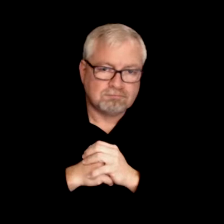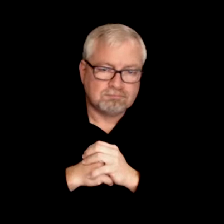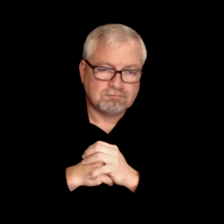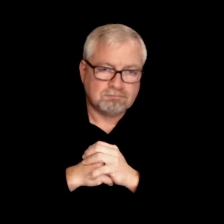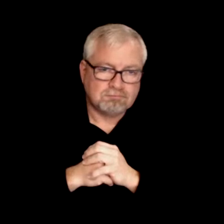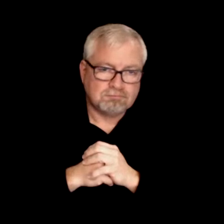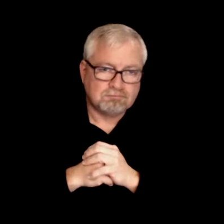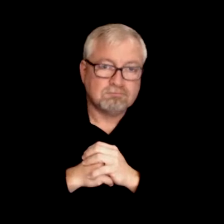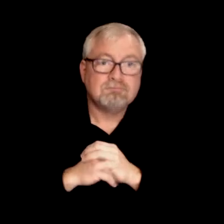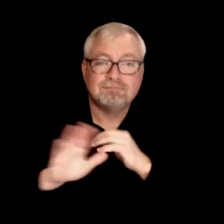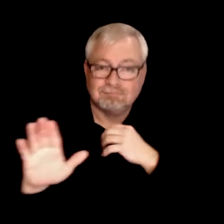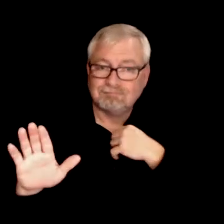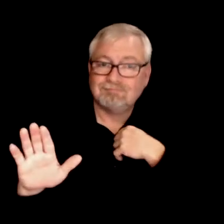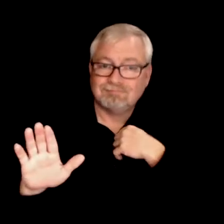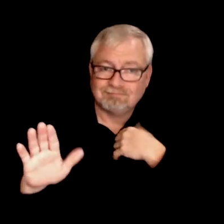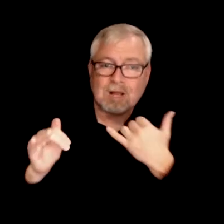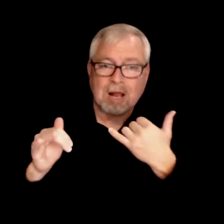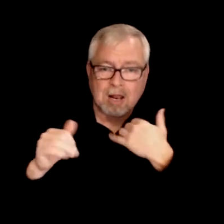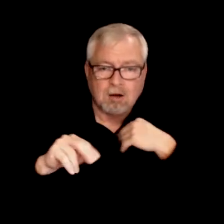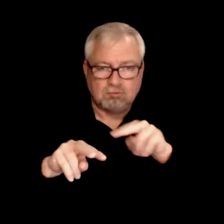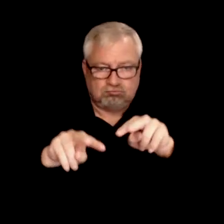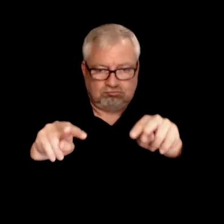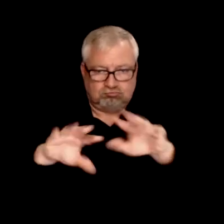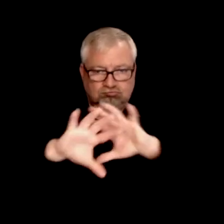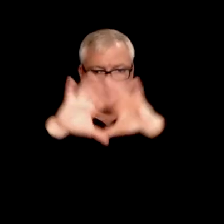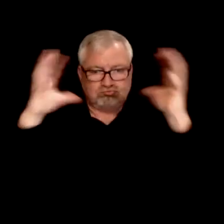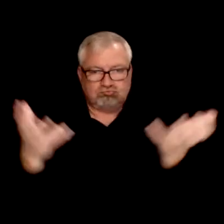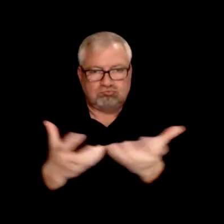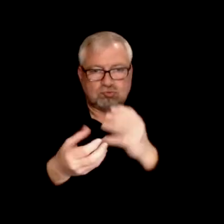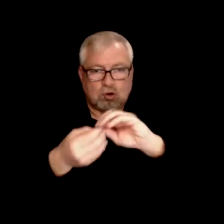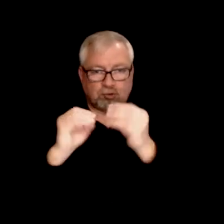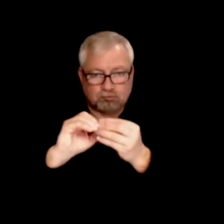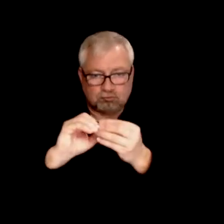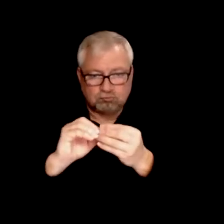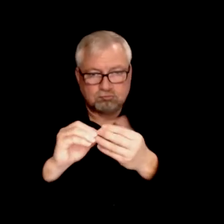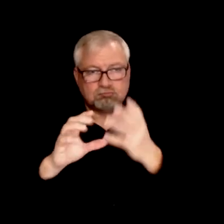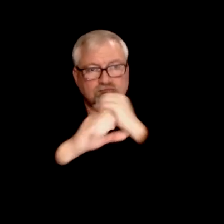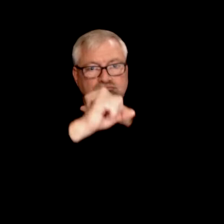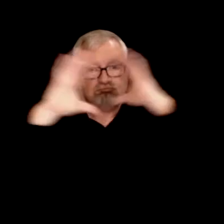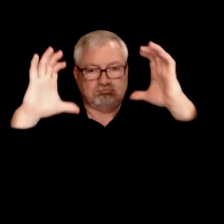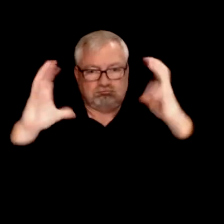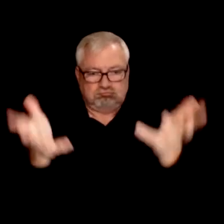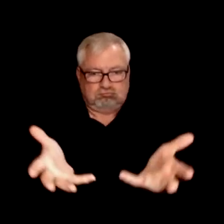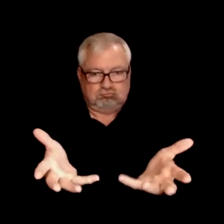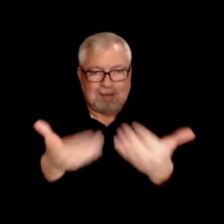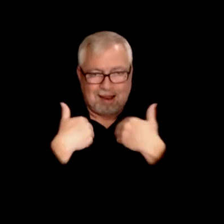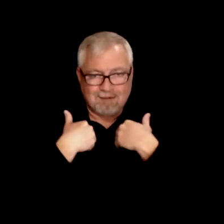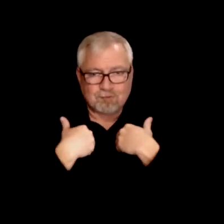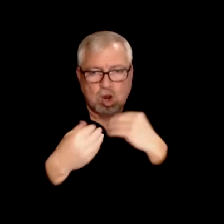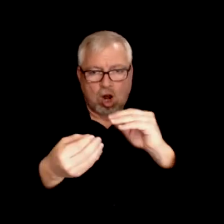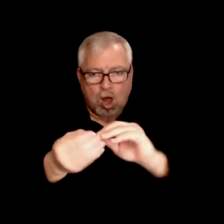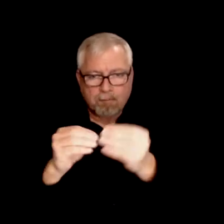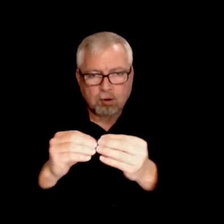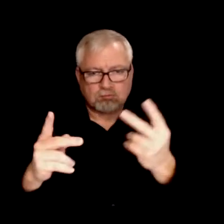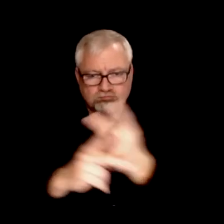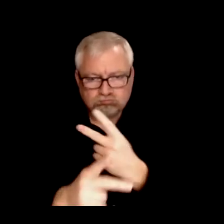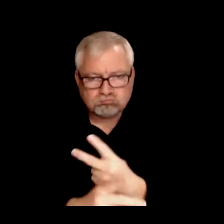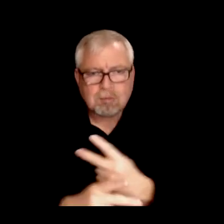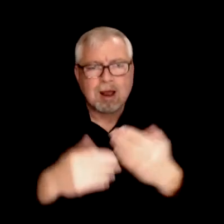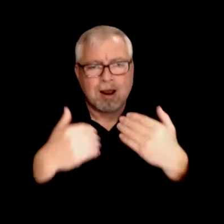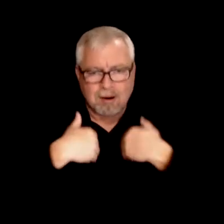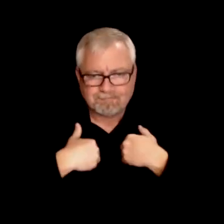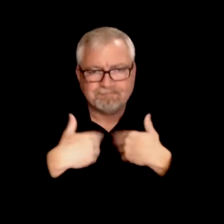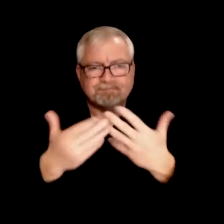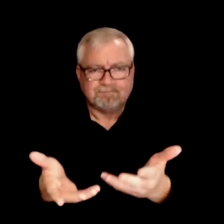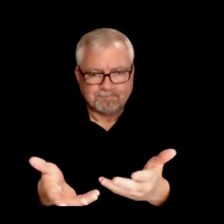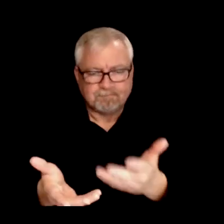bigger pictures. We'll try to make some extrapolations of, you know, what we think the impact of just under testing